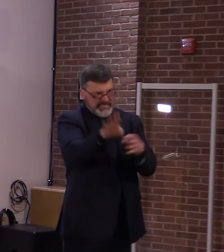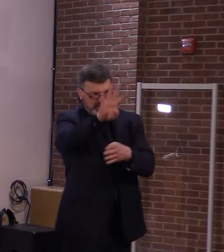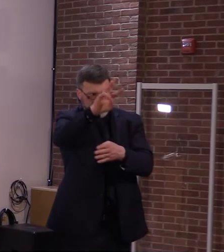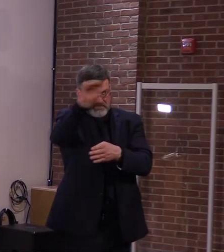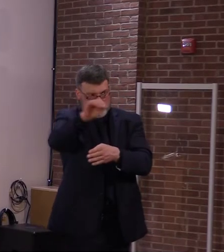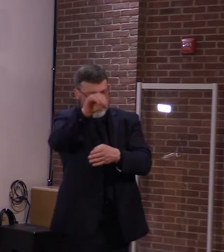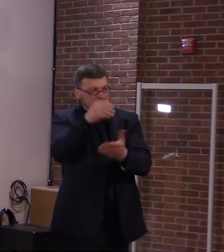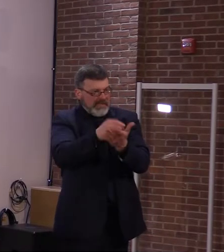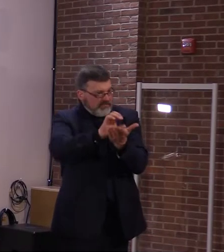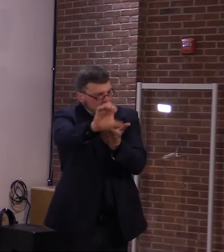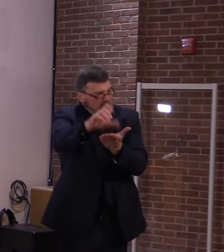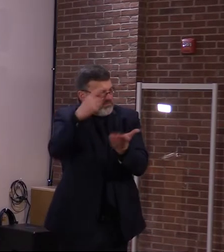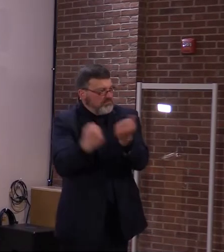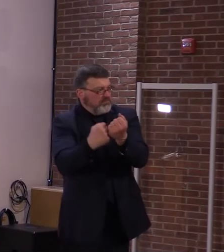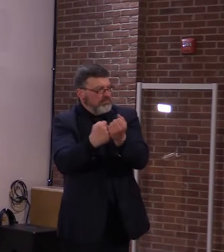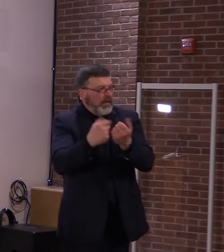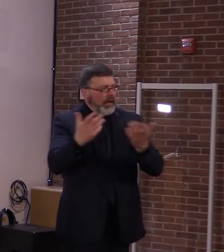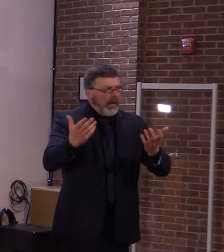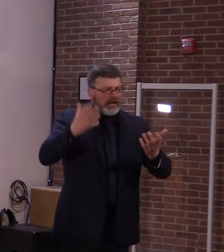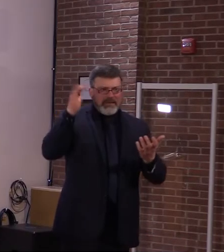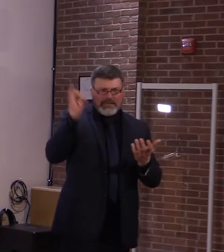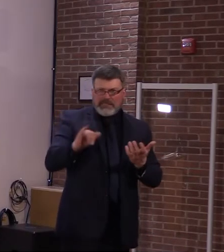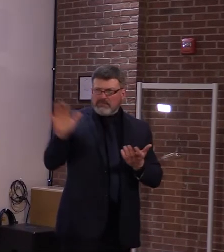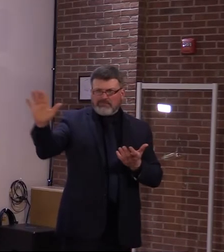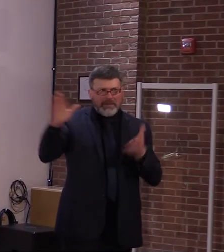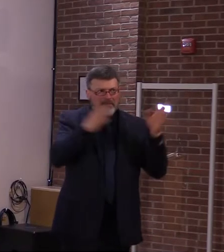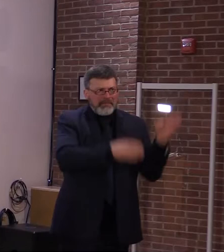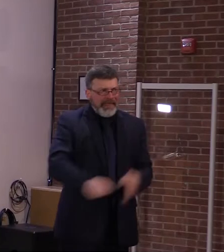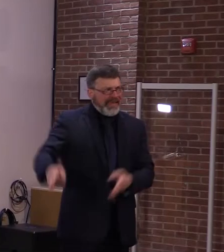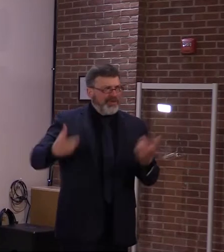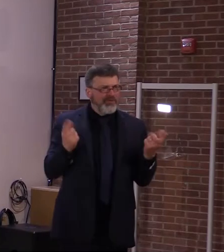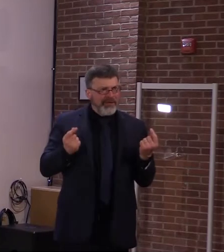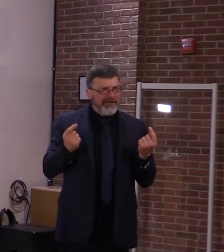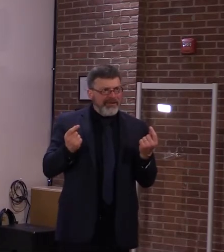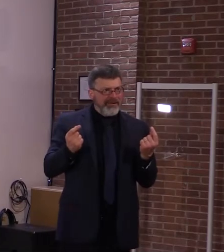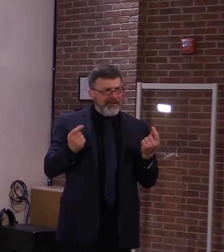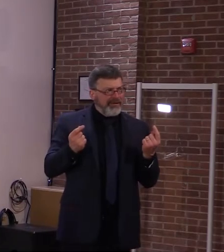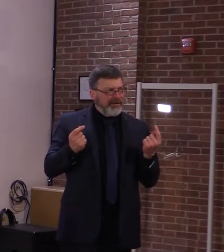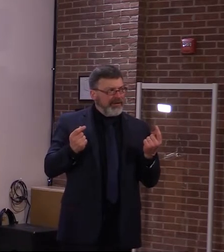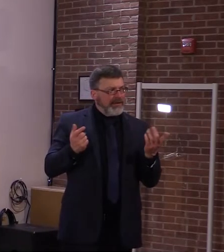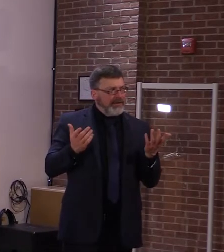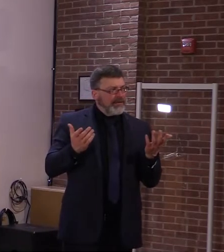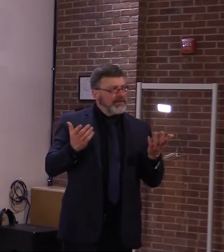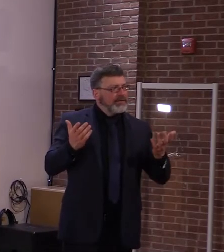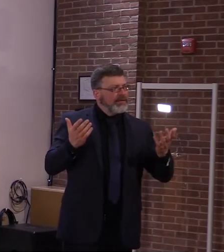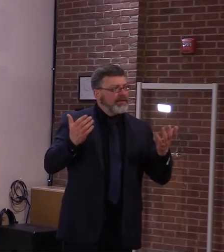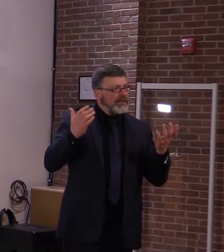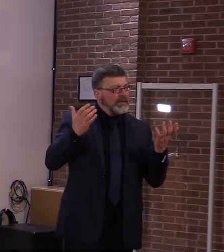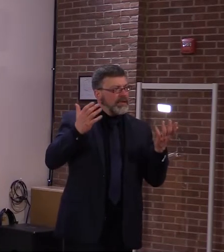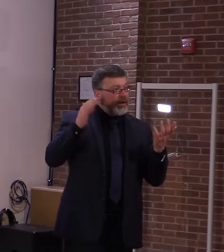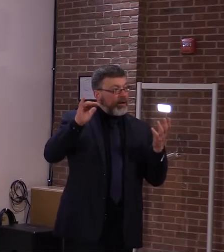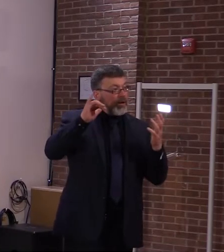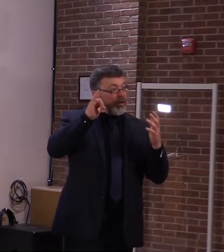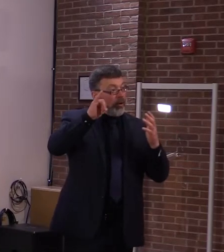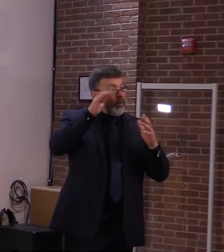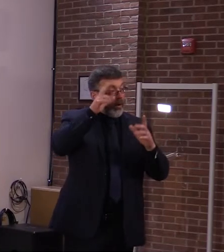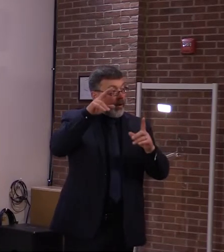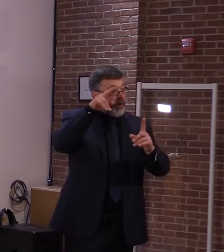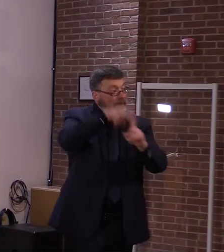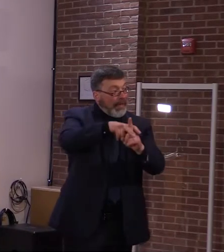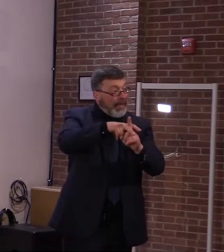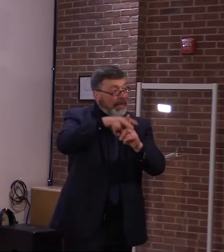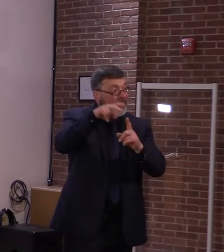the long-term plan beyond that? If the state's spending about $6 million a month, that's only going to go another 6 to 8, 10 months or so.